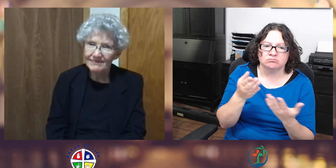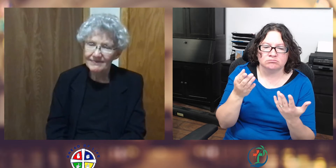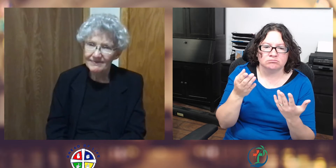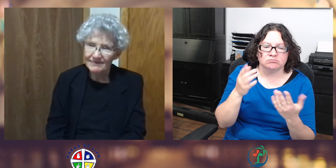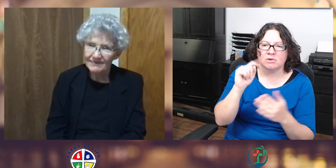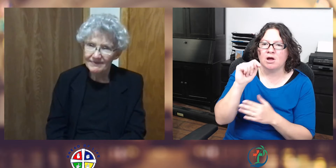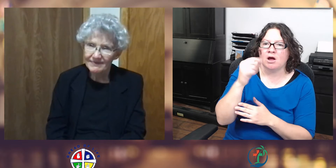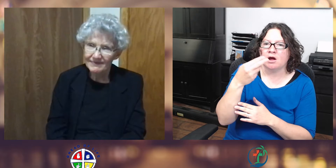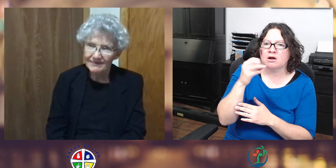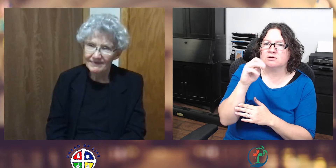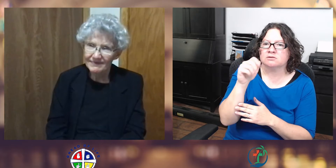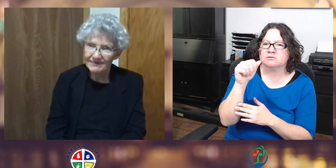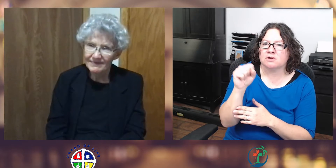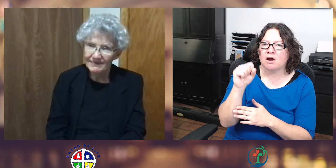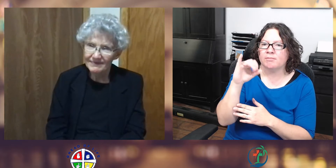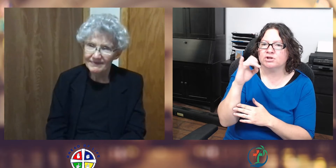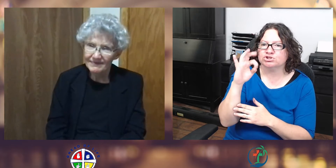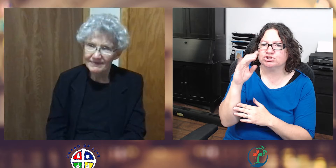Yes, Rabbi.